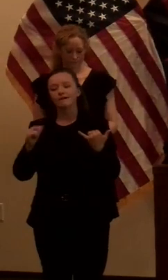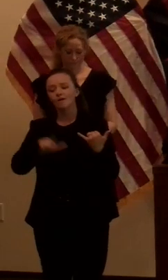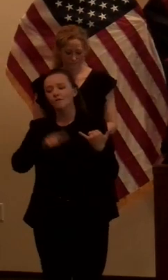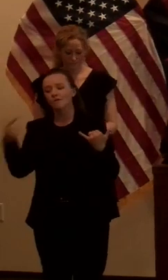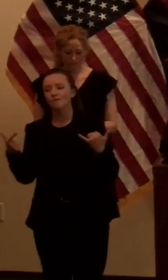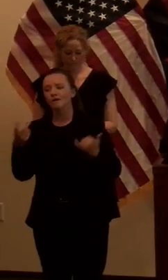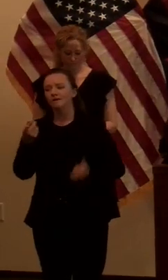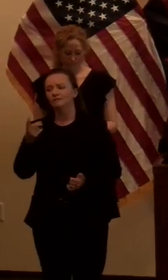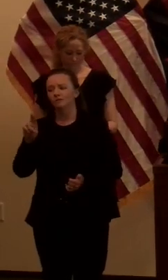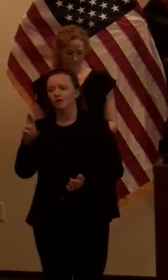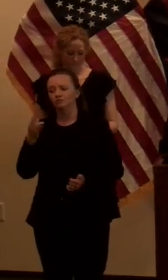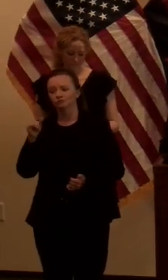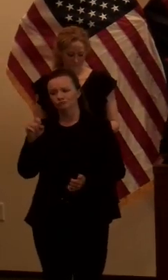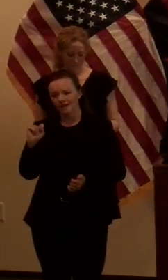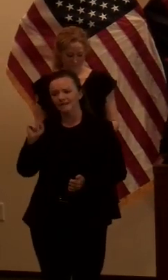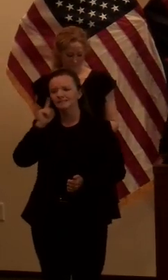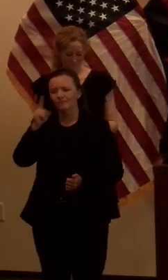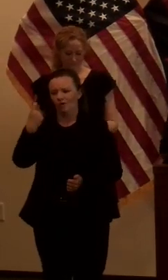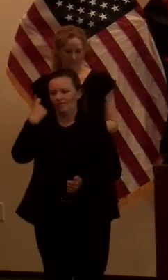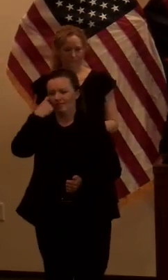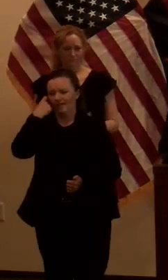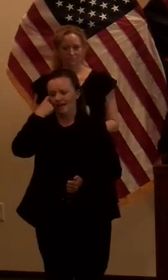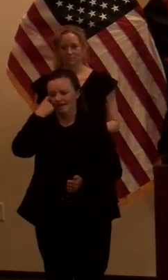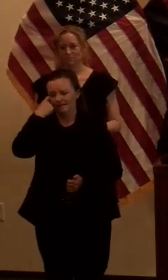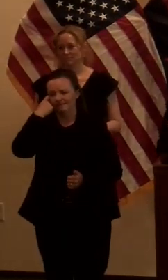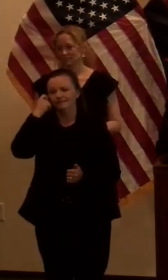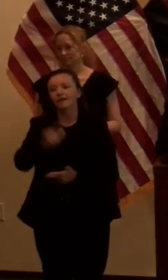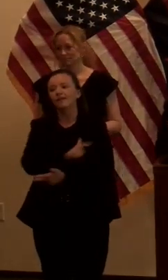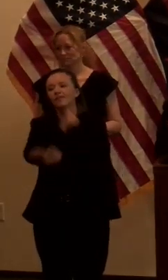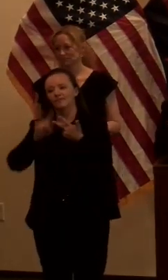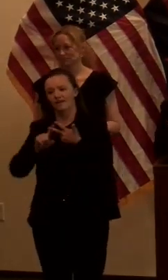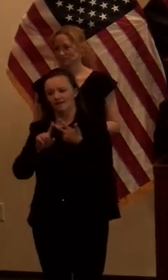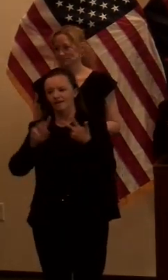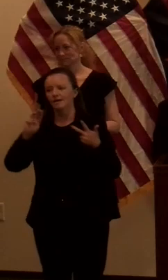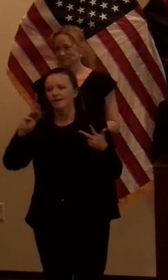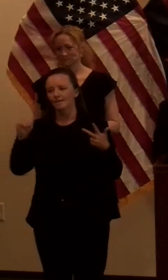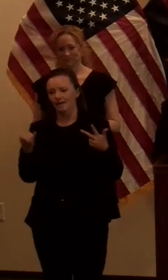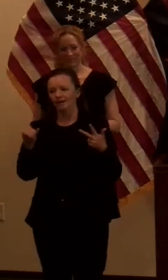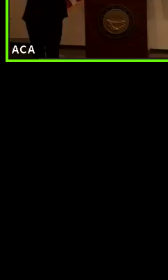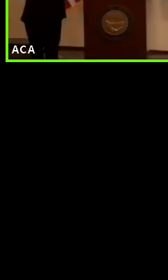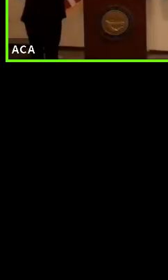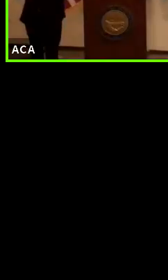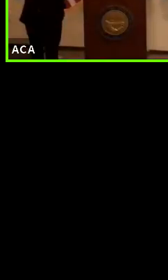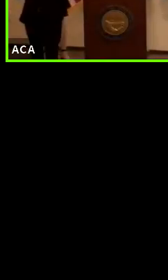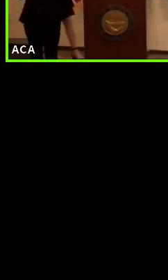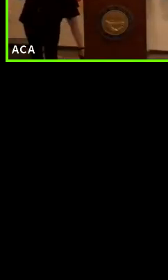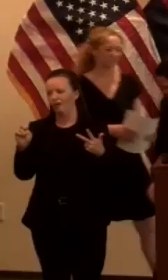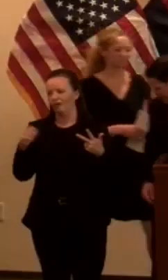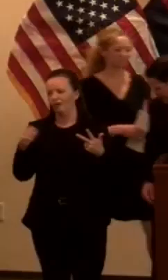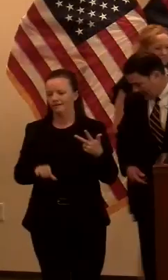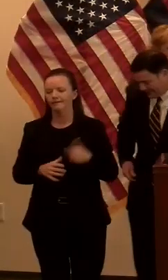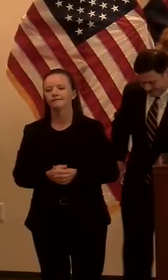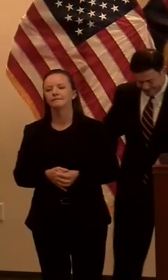over to Dr. Christ for the latest, followed by Major General Mick McGuire. Dr. Christ.